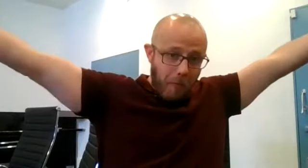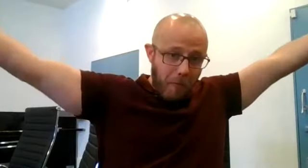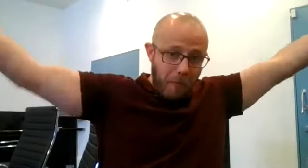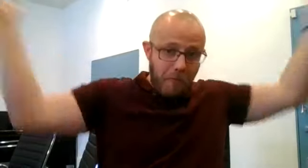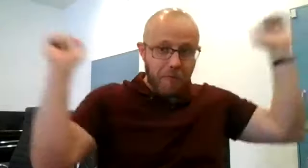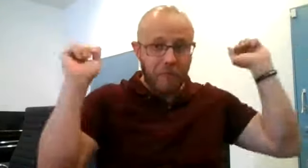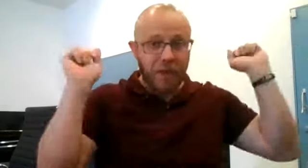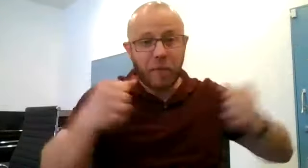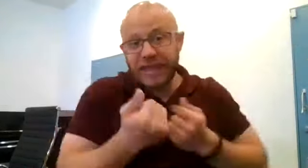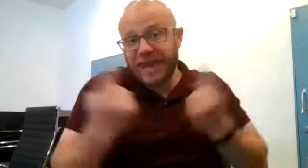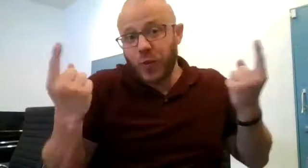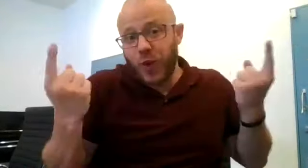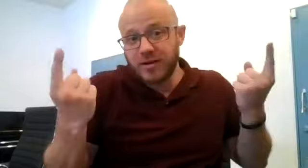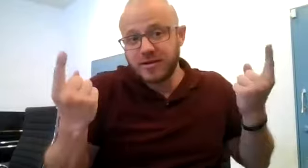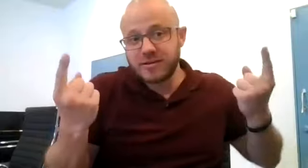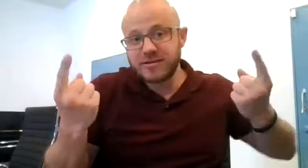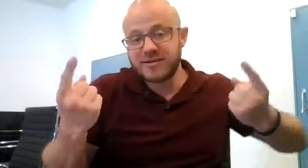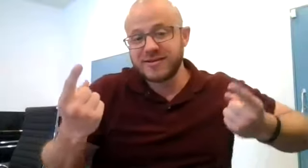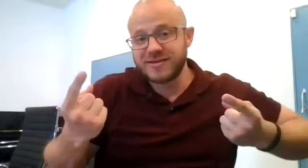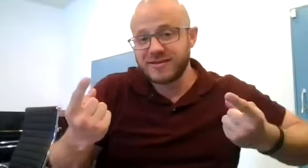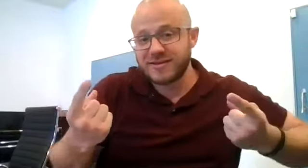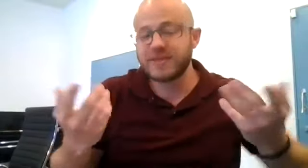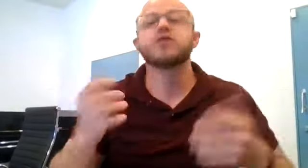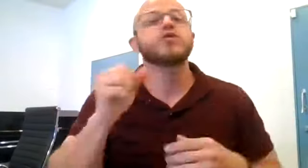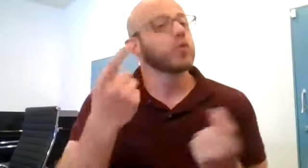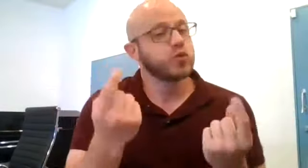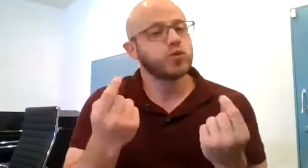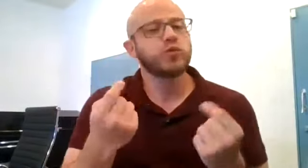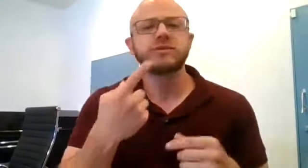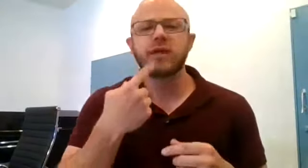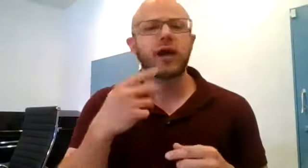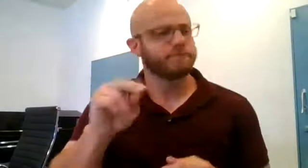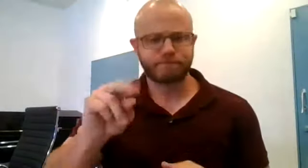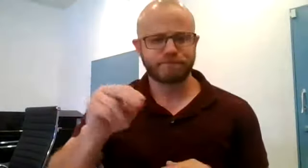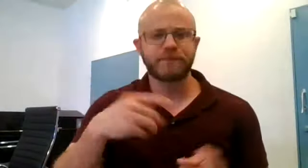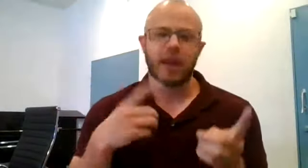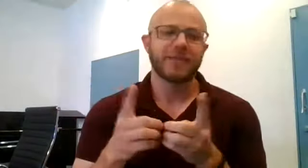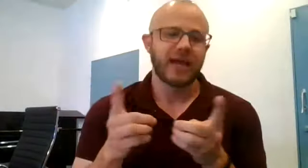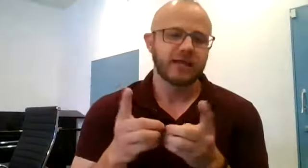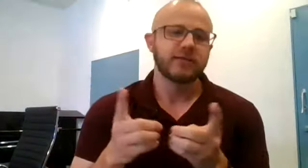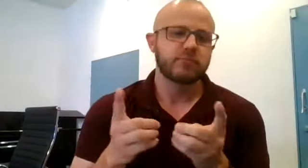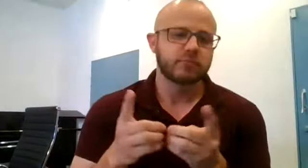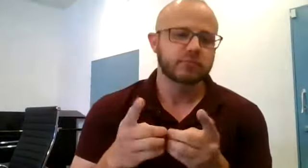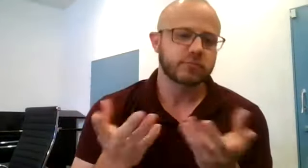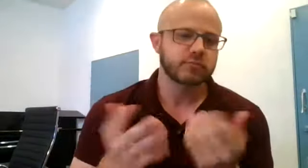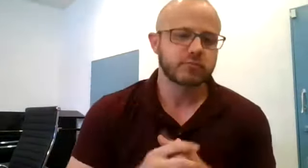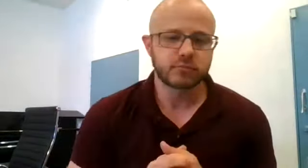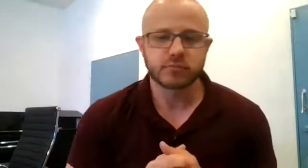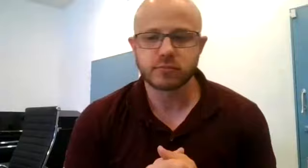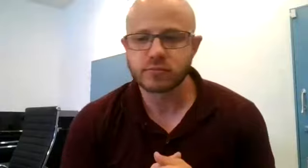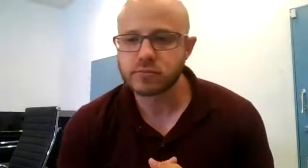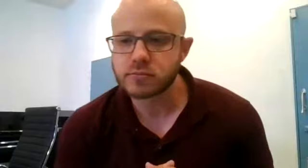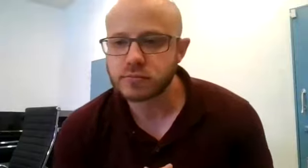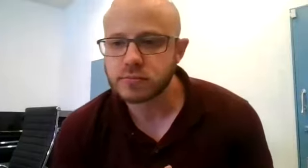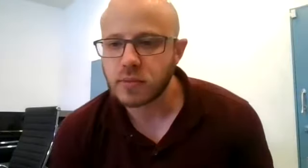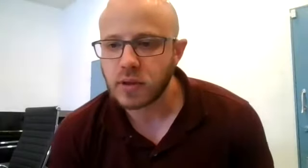know. Could be anyone. So what do? You'd say, no, I'm dating.